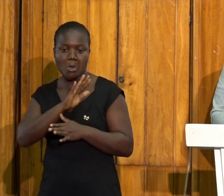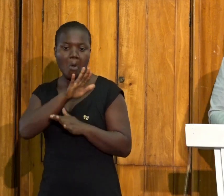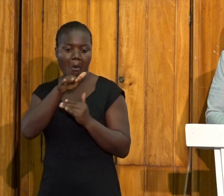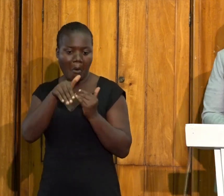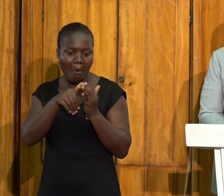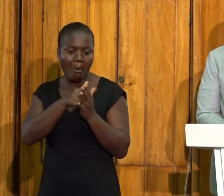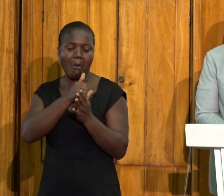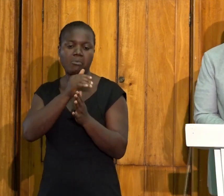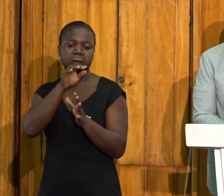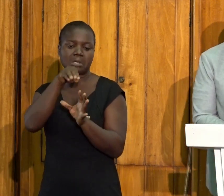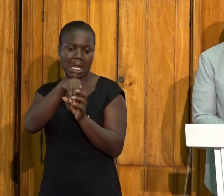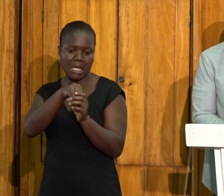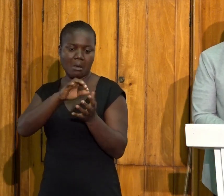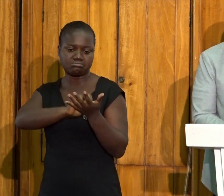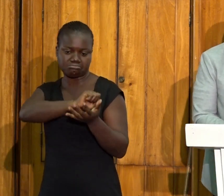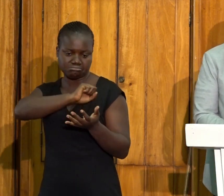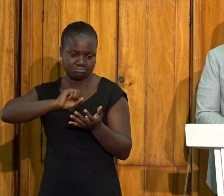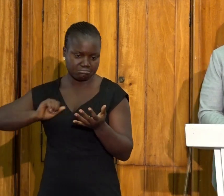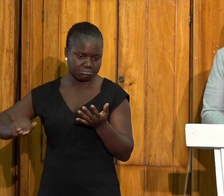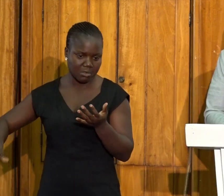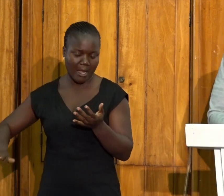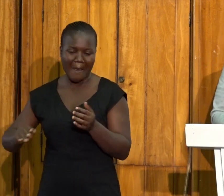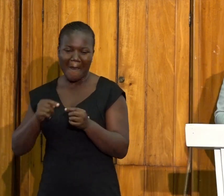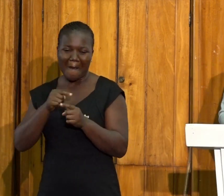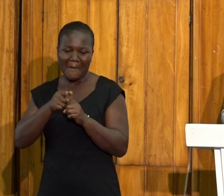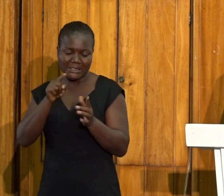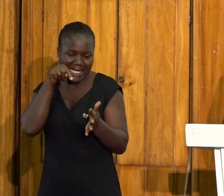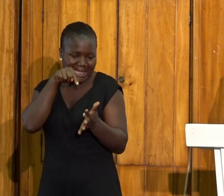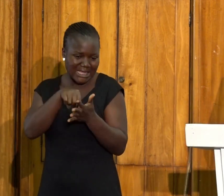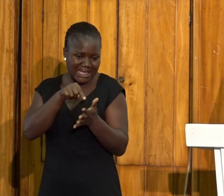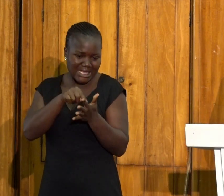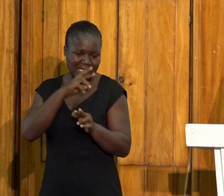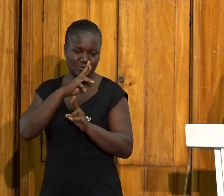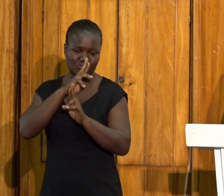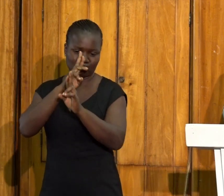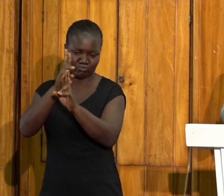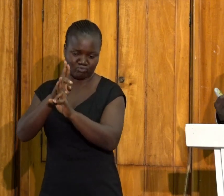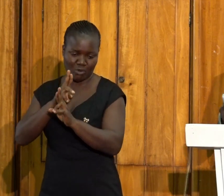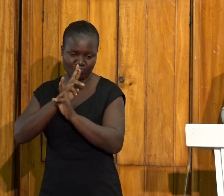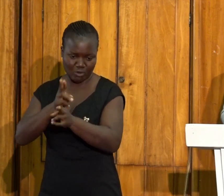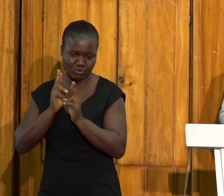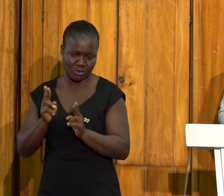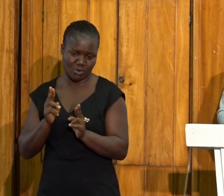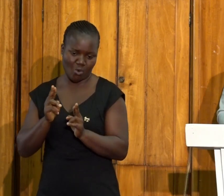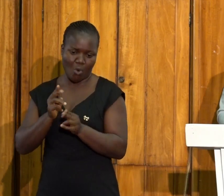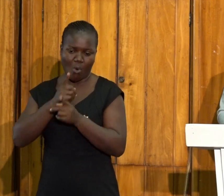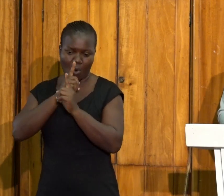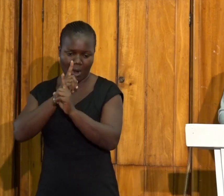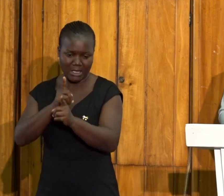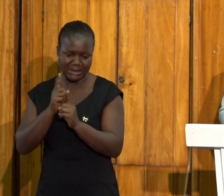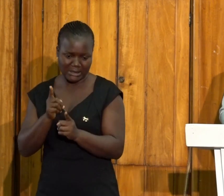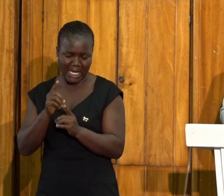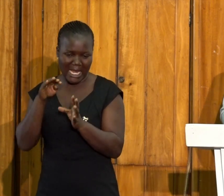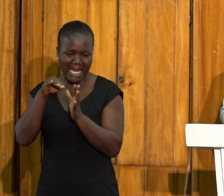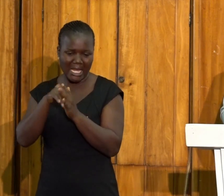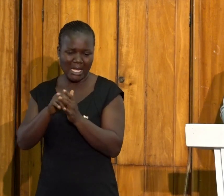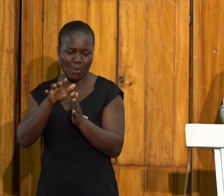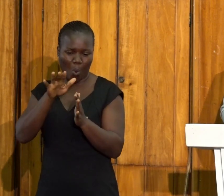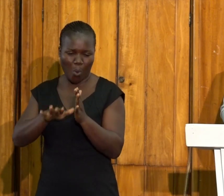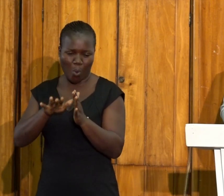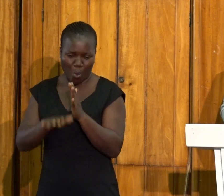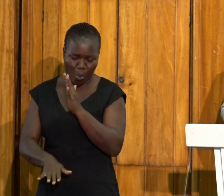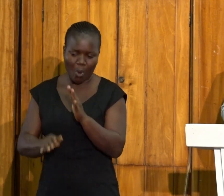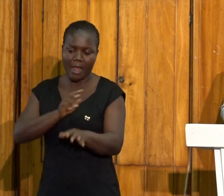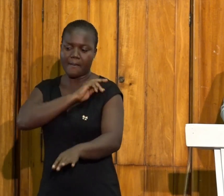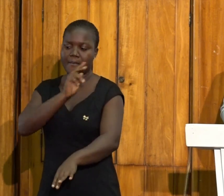excluded in previous trials, and this actually resulted in us getting delayed information about pregnancy,